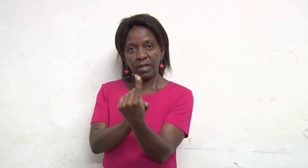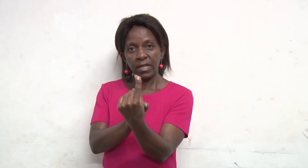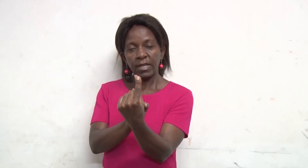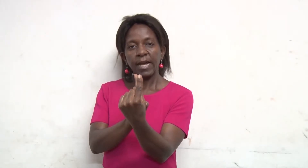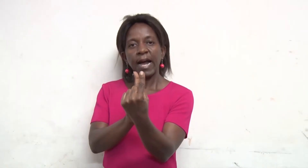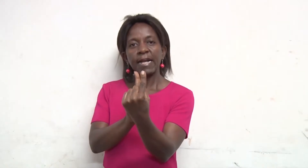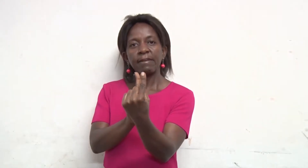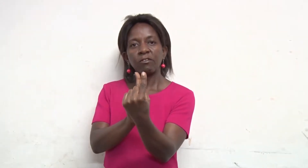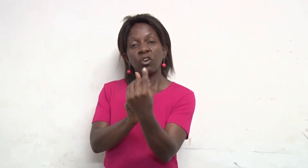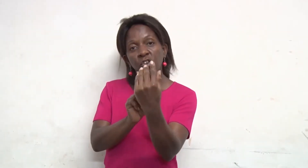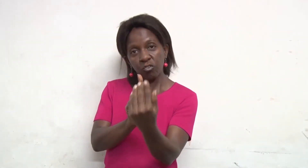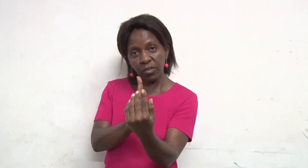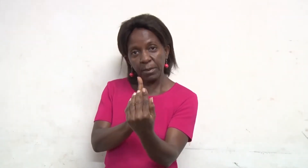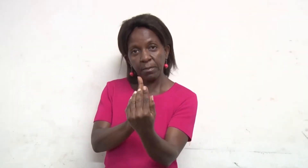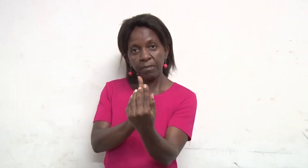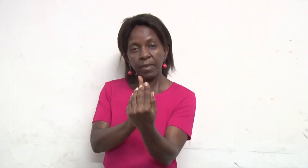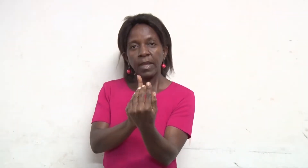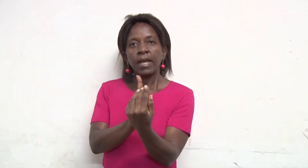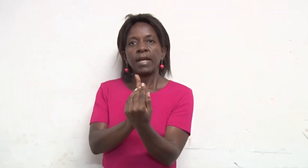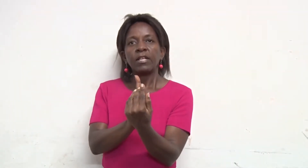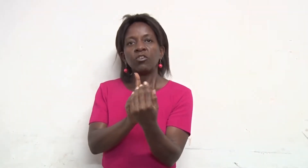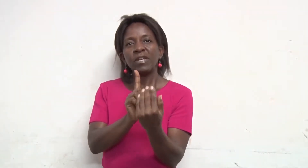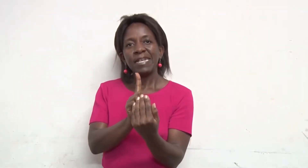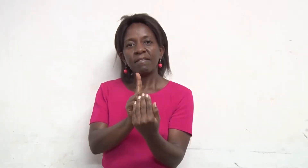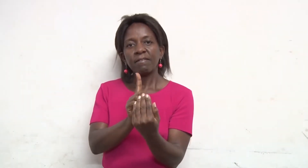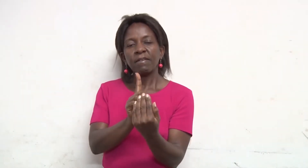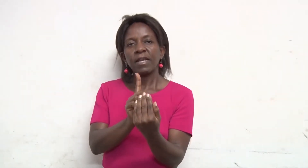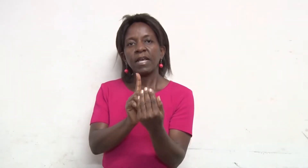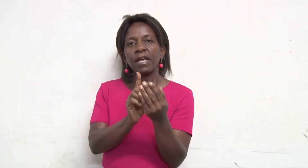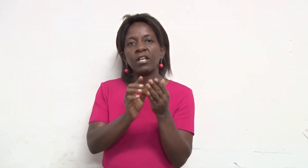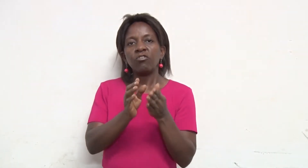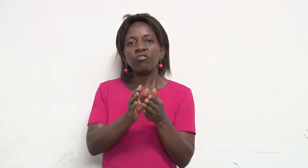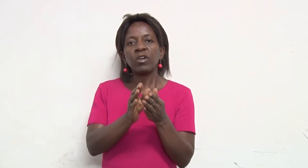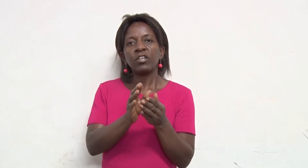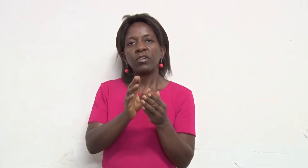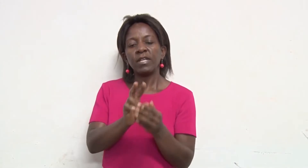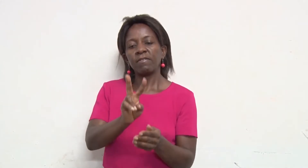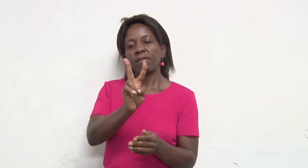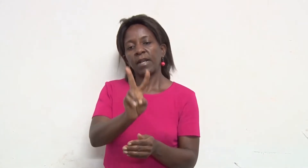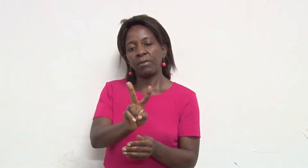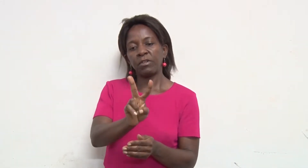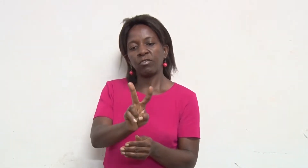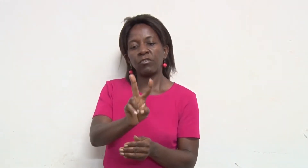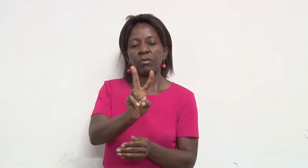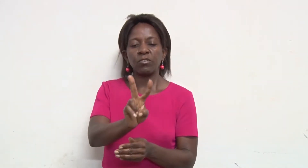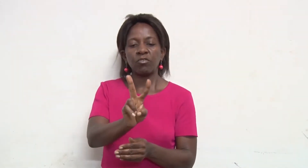closely, and you're close to them. Your knees, usually your knees, let me try to